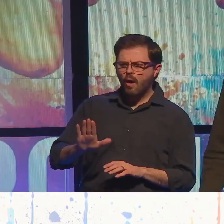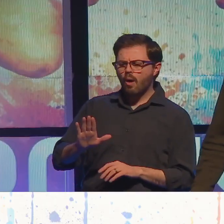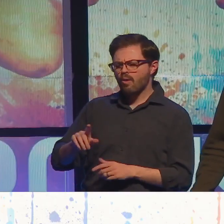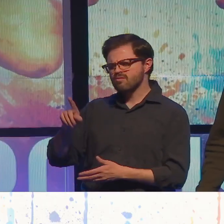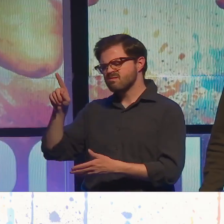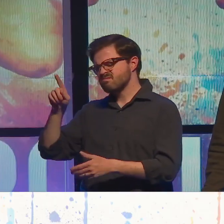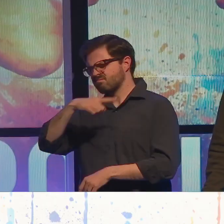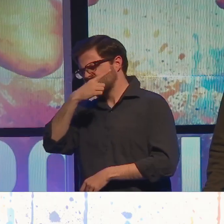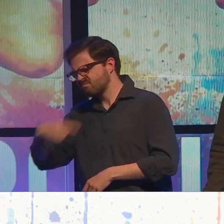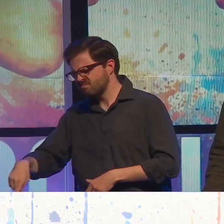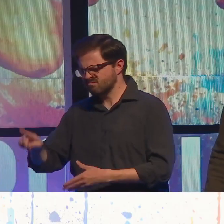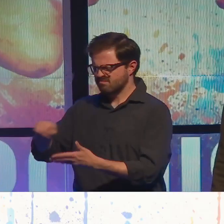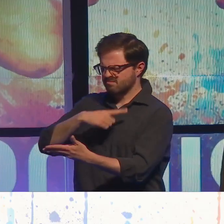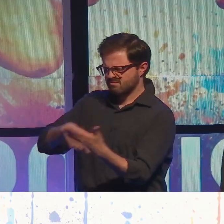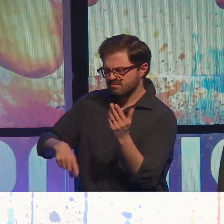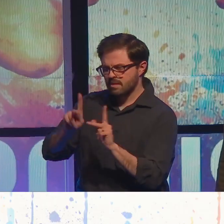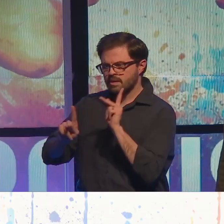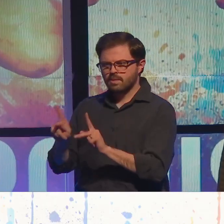Right? It's not in there.